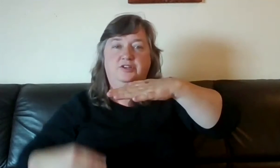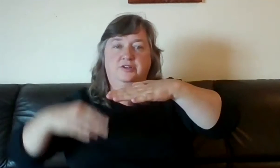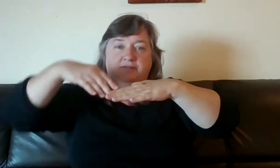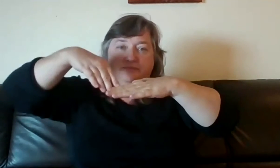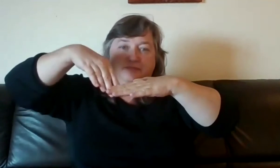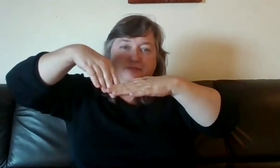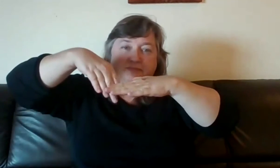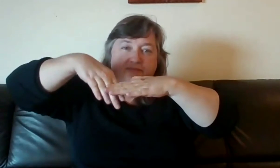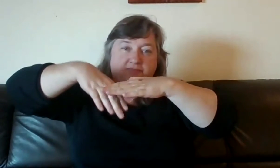Enter.